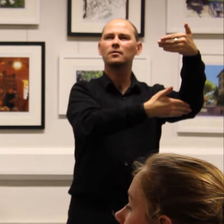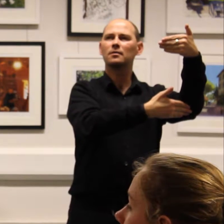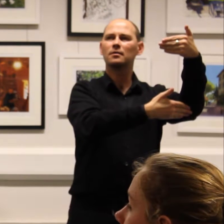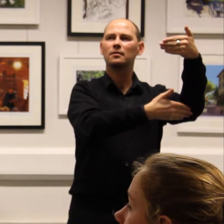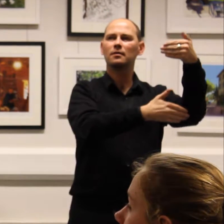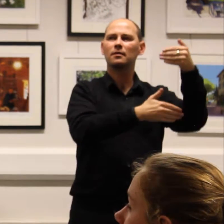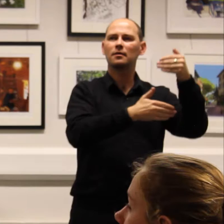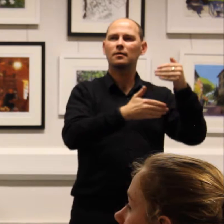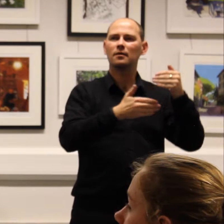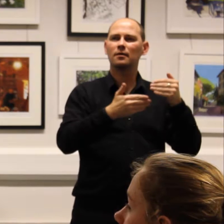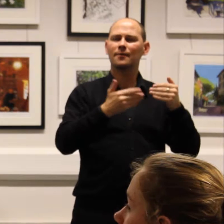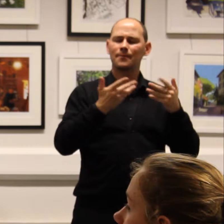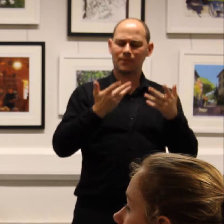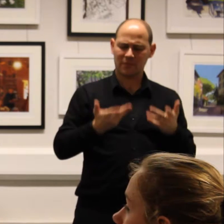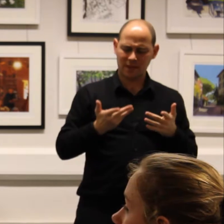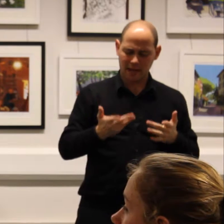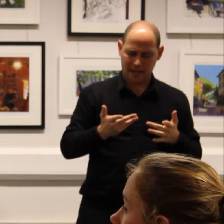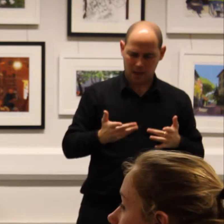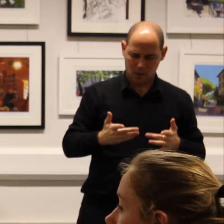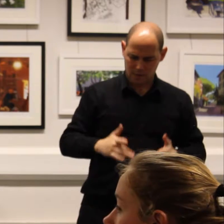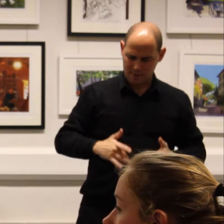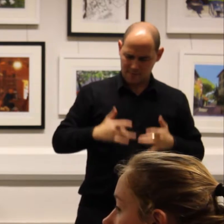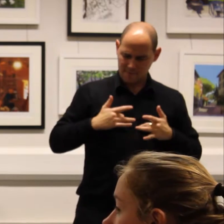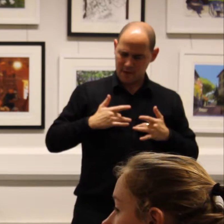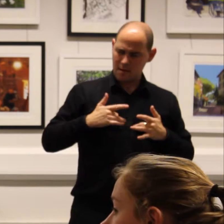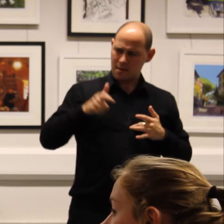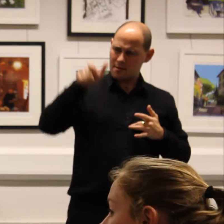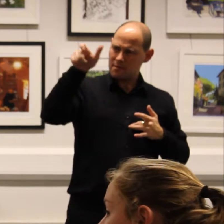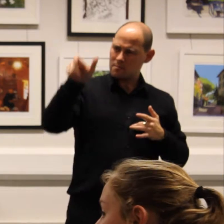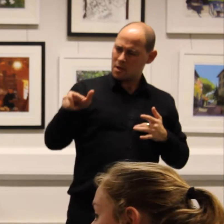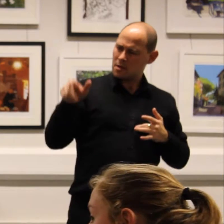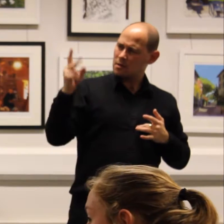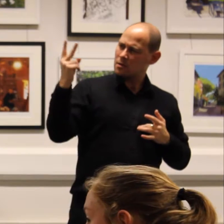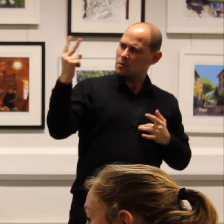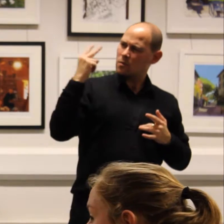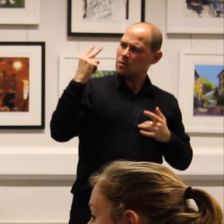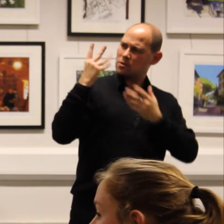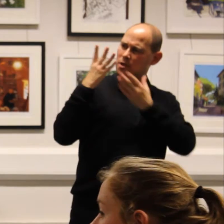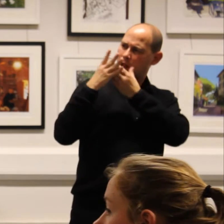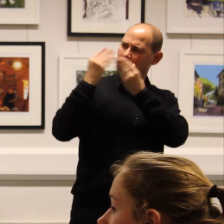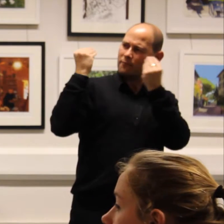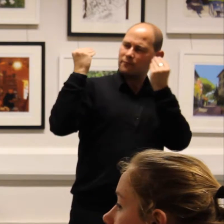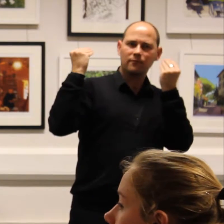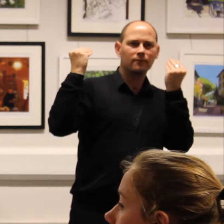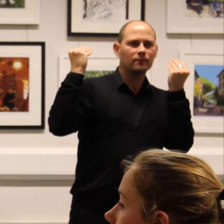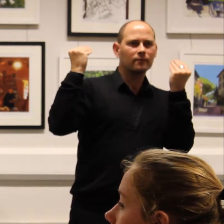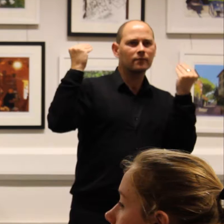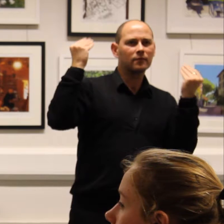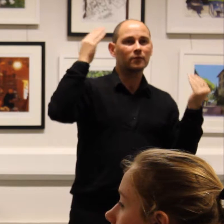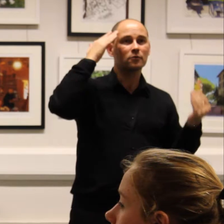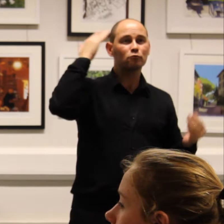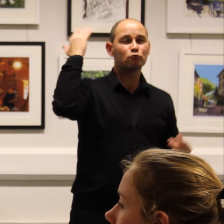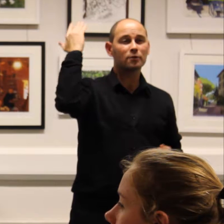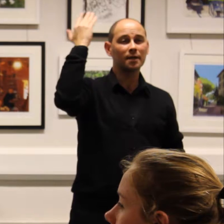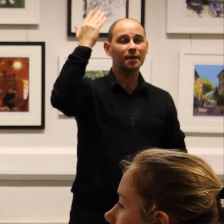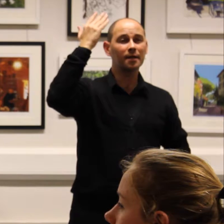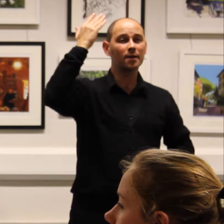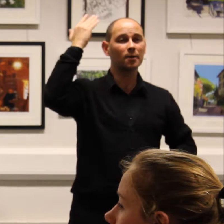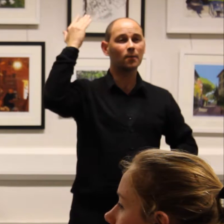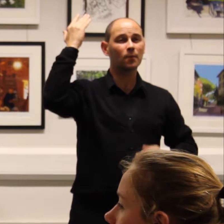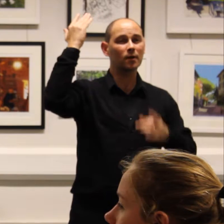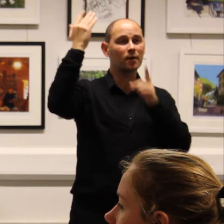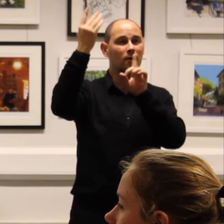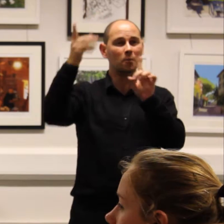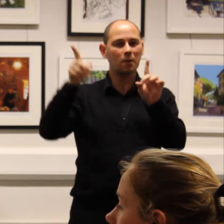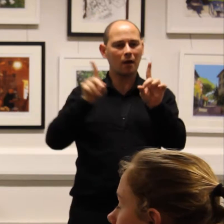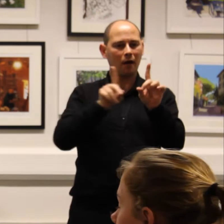Now, the sense of someone watching has left. In the dream, he was behind her all the